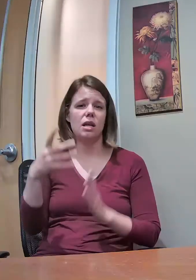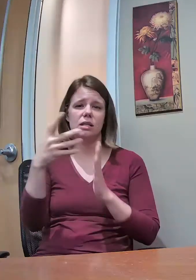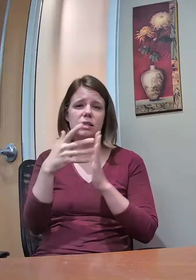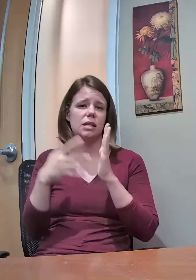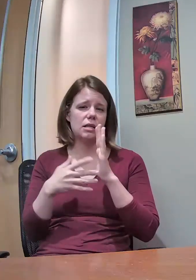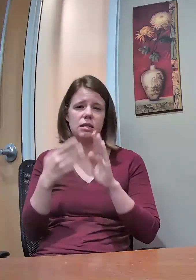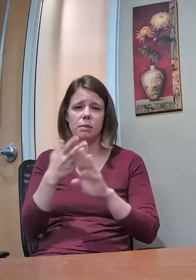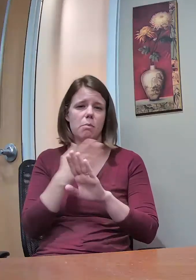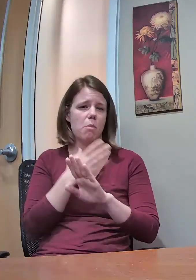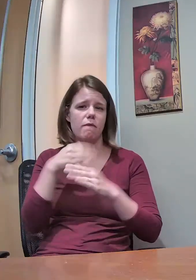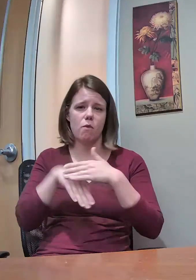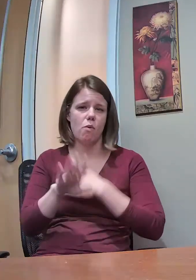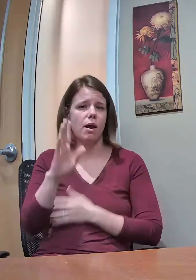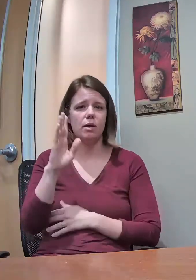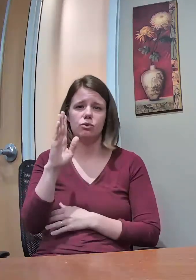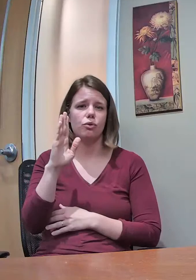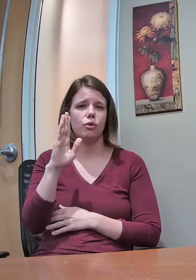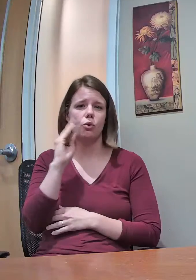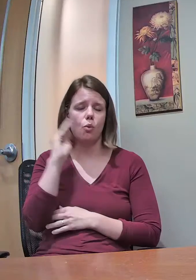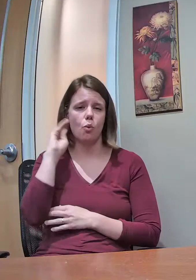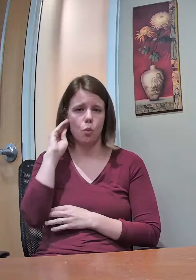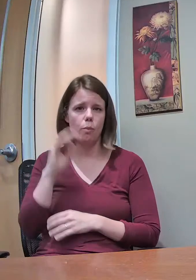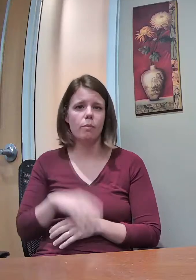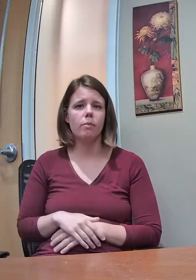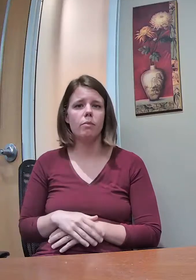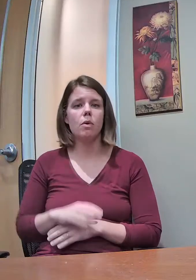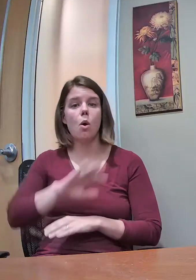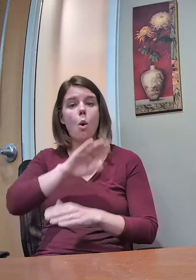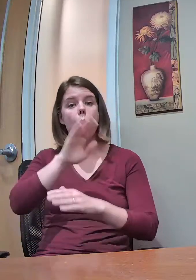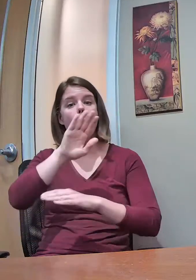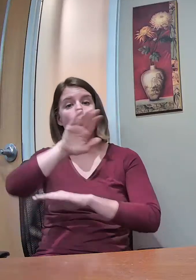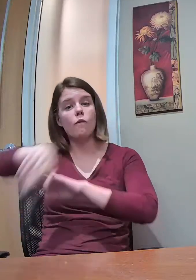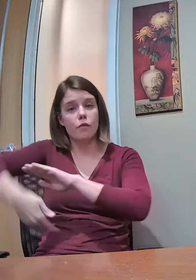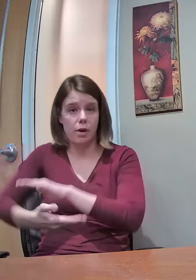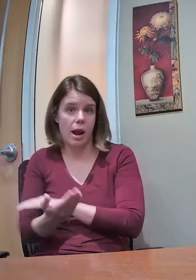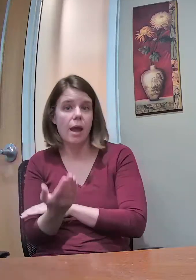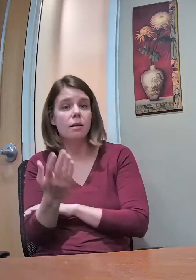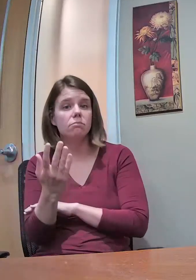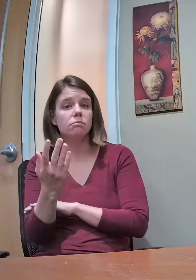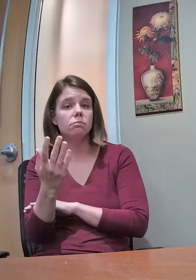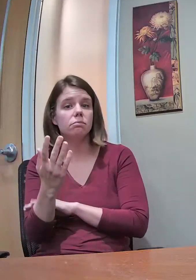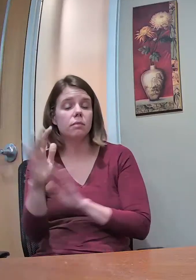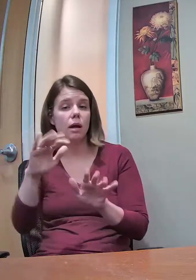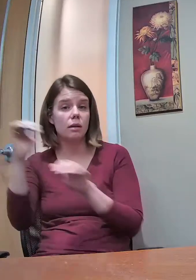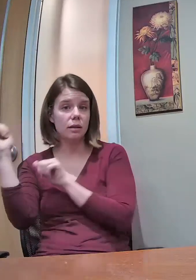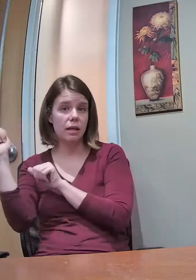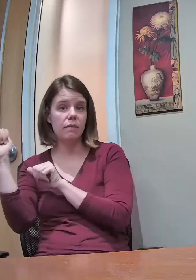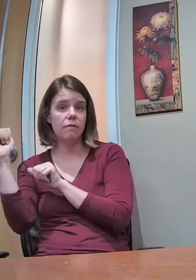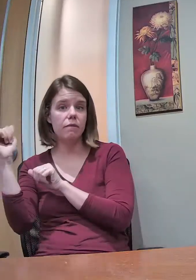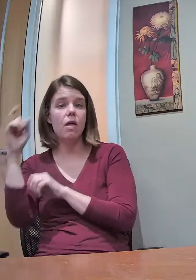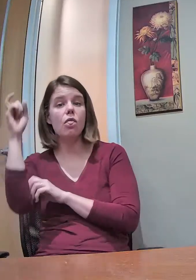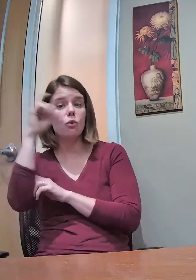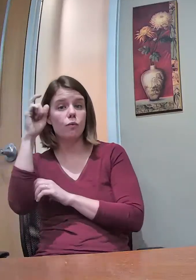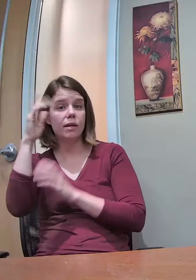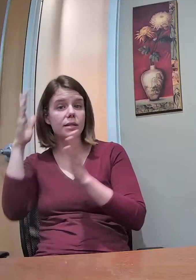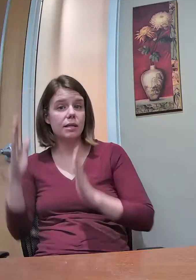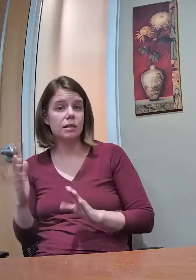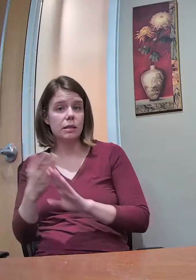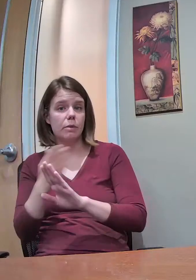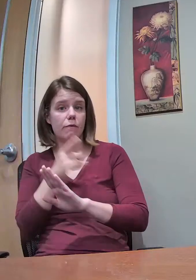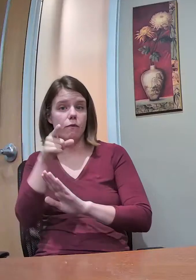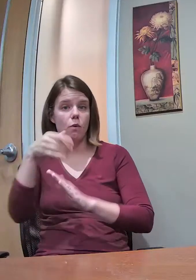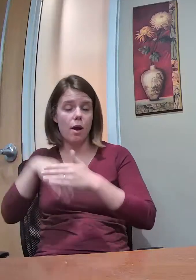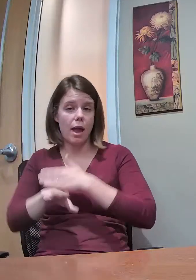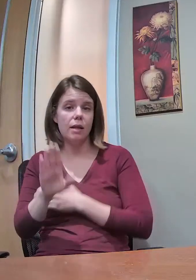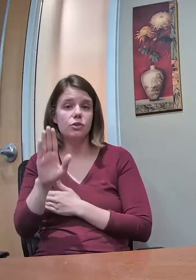self-isolation upon return. Overnight absences, you will be required to have, the resident will be required to have